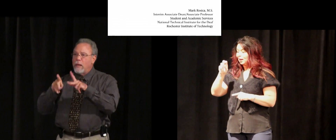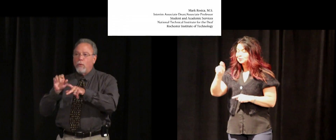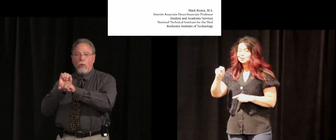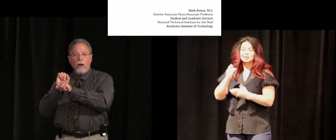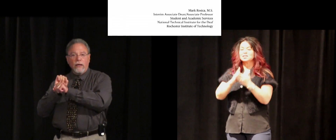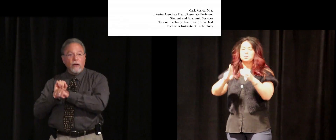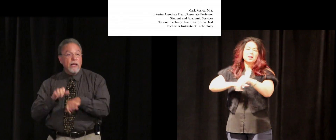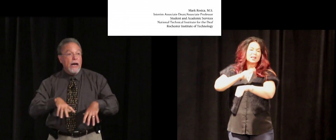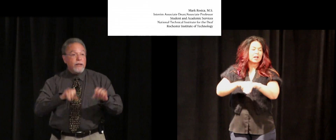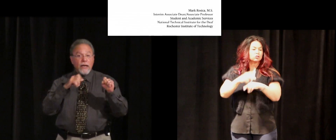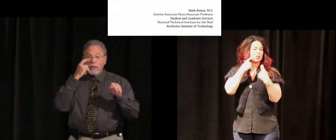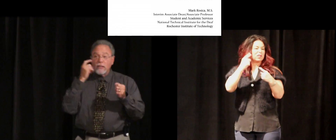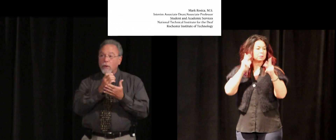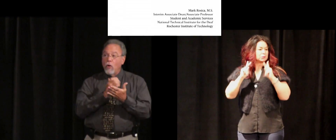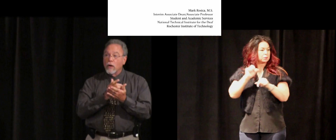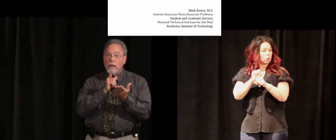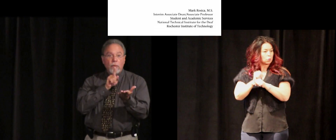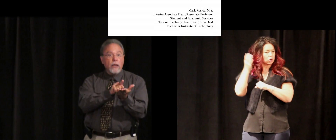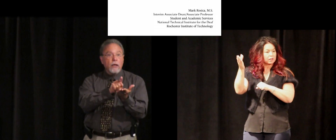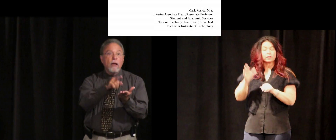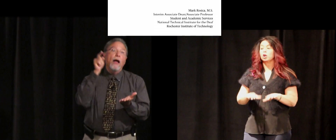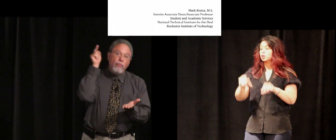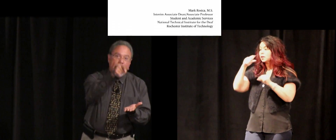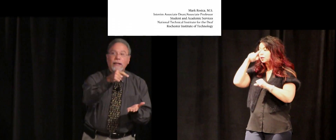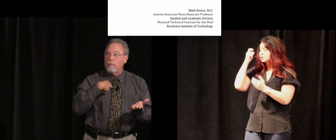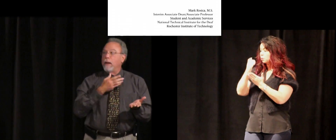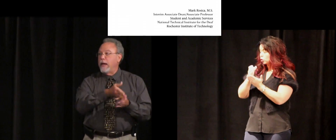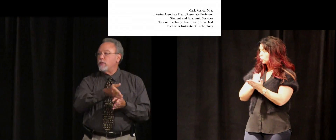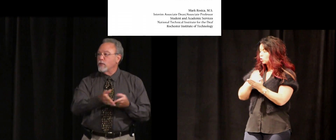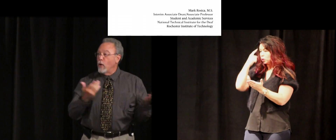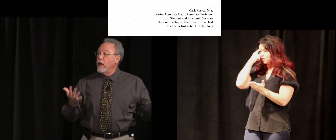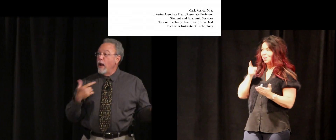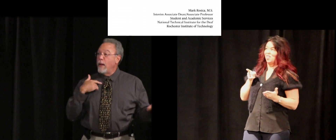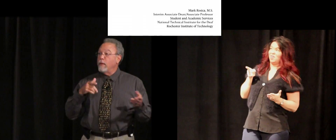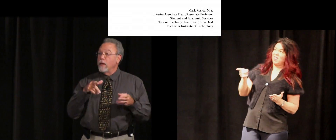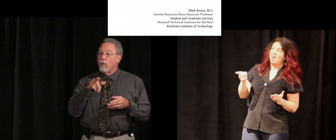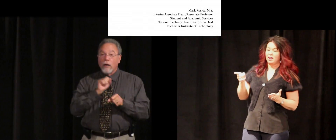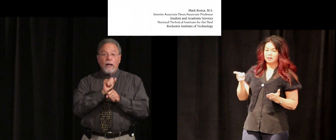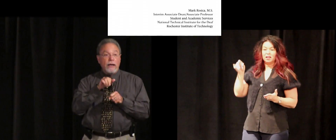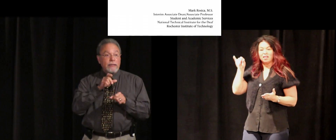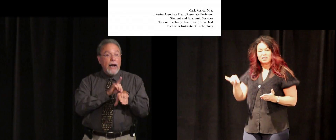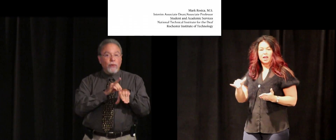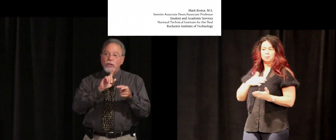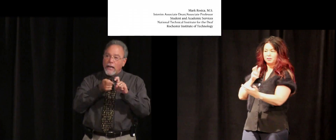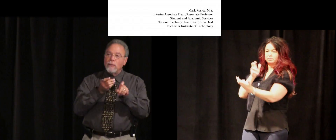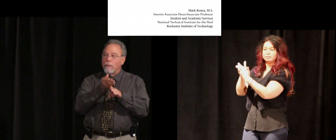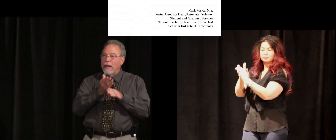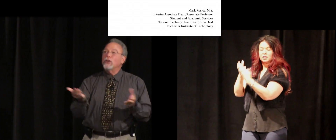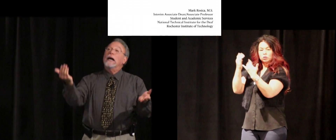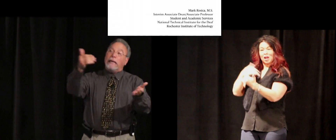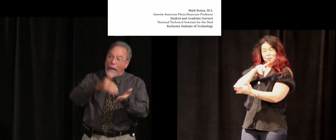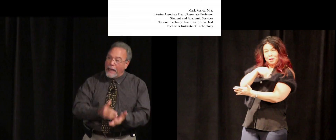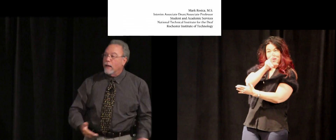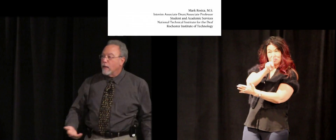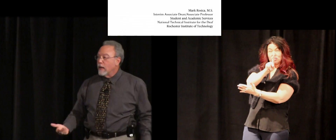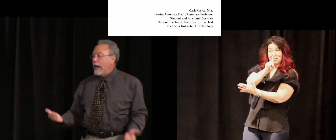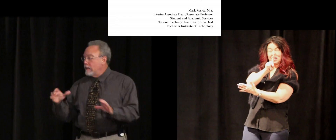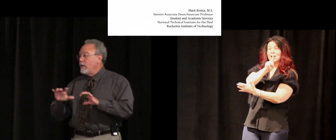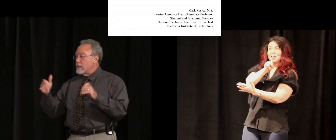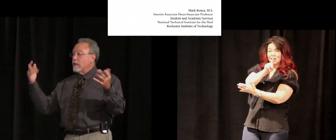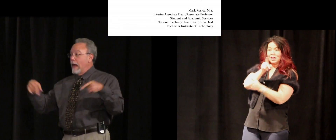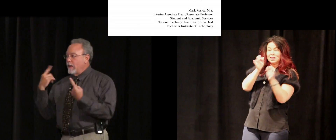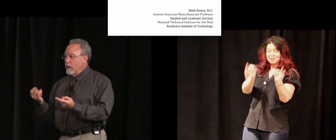wasn't liking it. It was in higher ed administration. What do I do now? Higher ed administration. But back then, I wasn't liking it. So I took a summer course